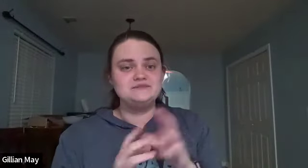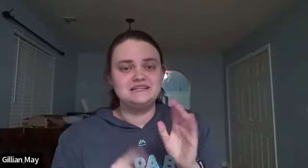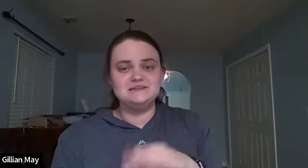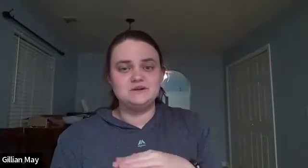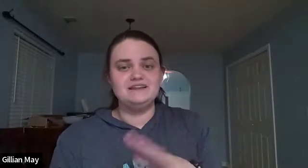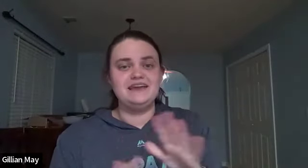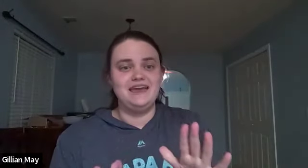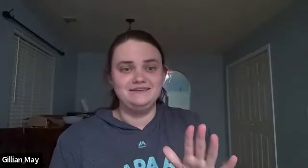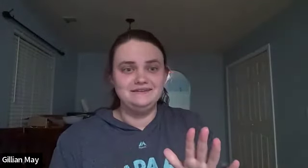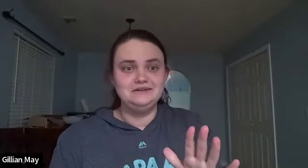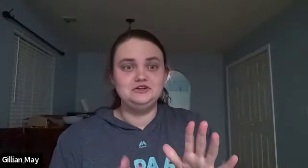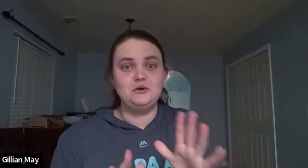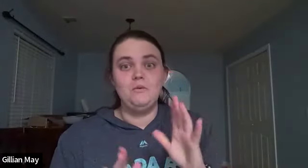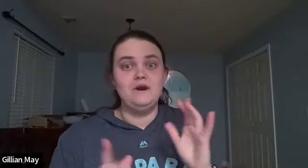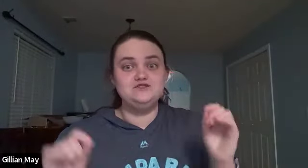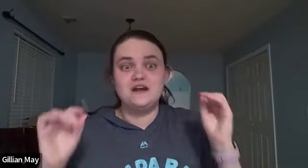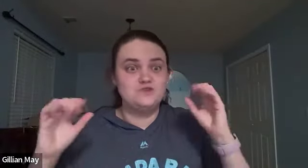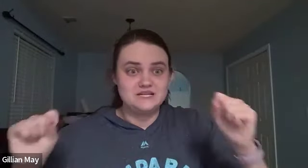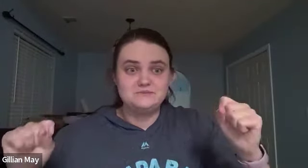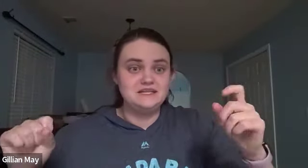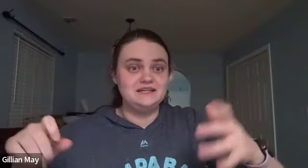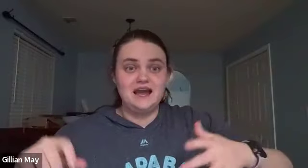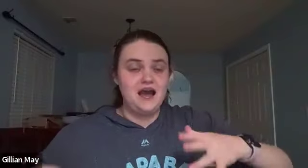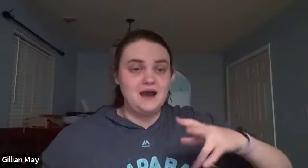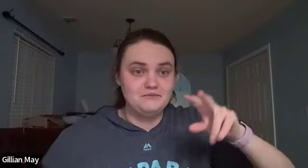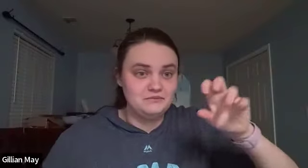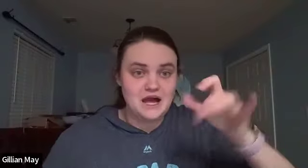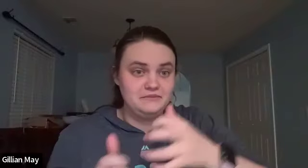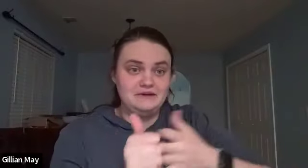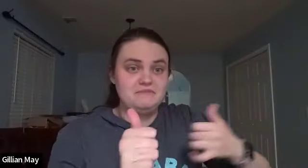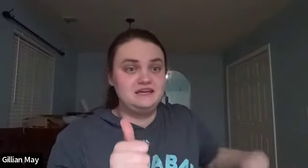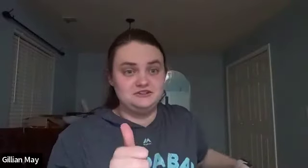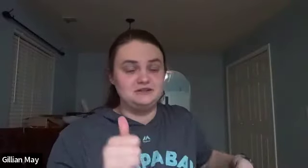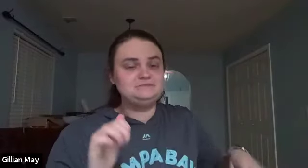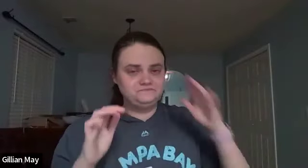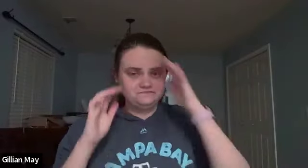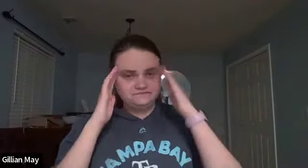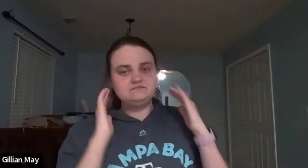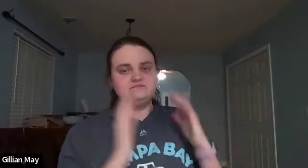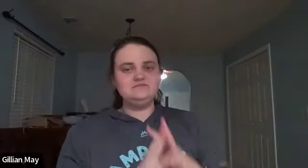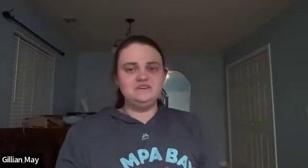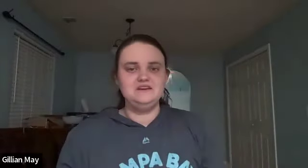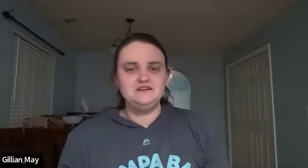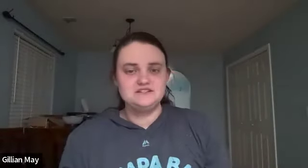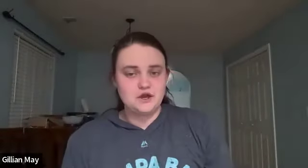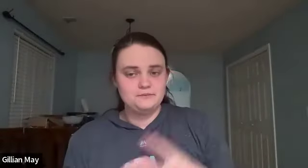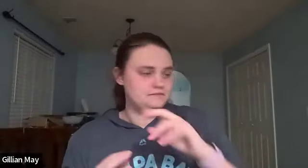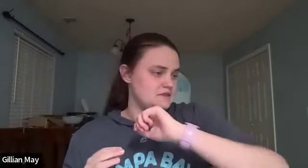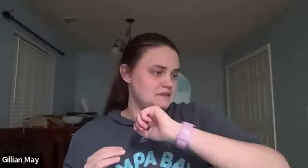I need someone to be like, hey, you're going way too fast for my speed. I'm back here still. So let's